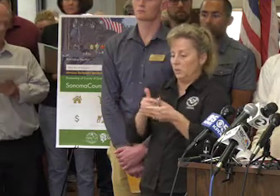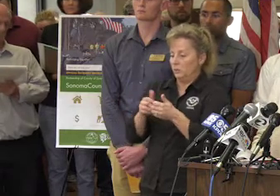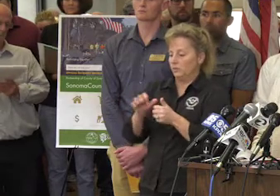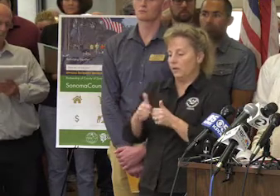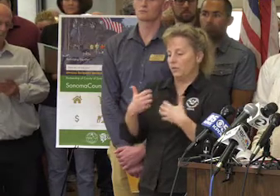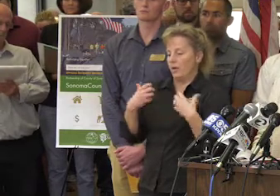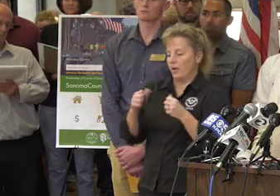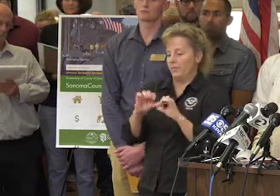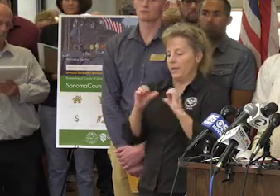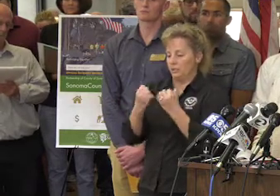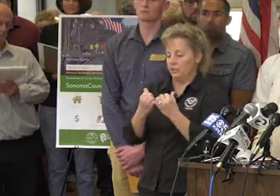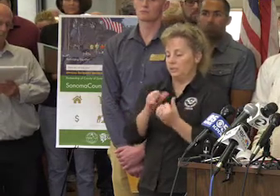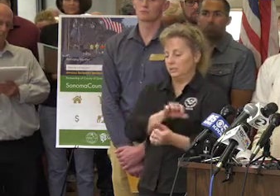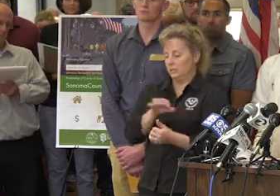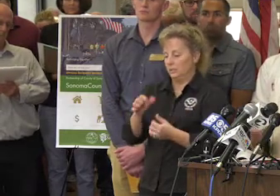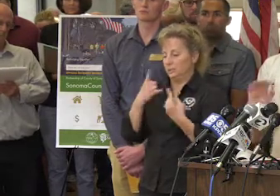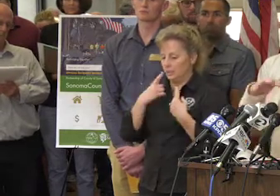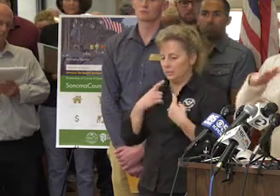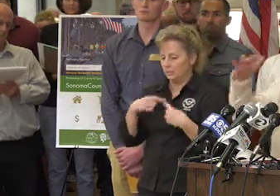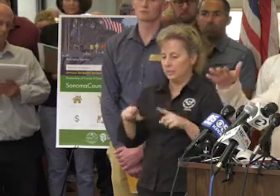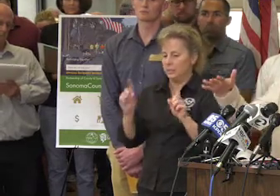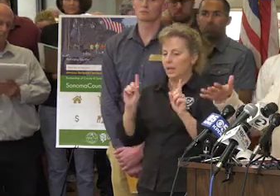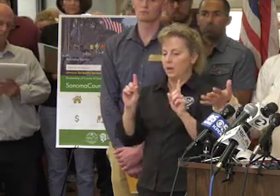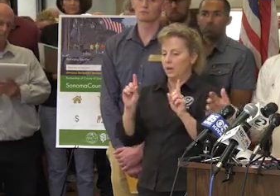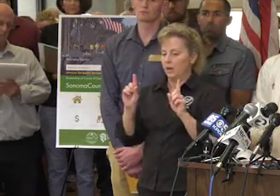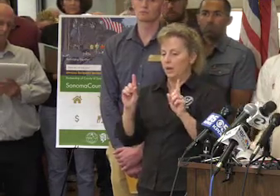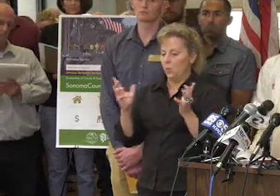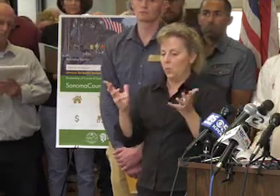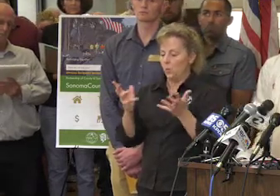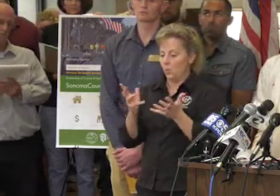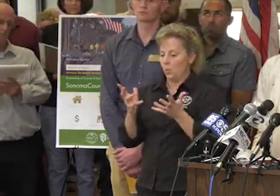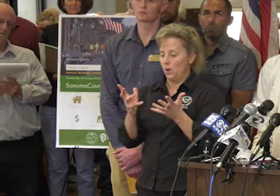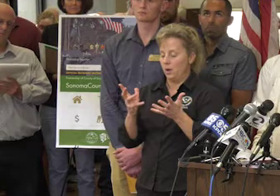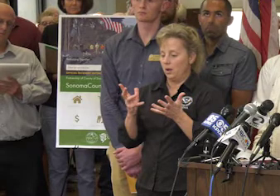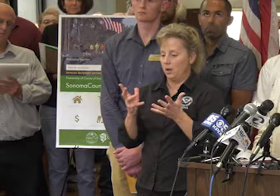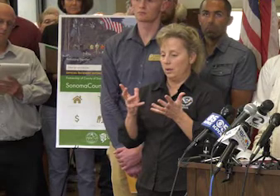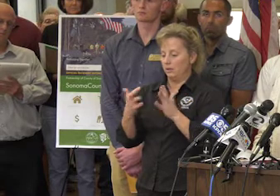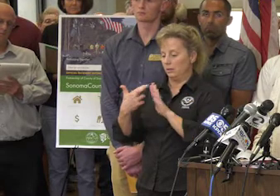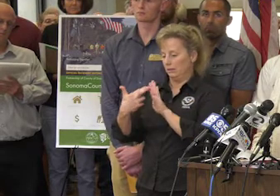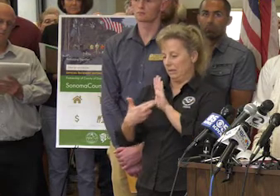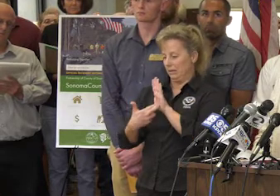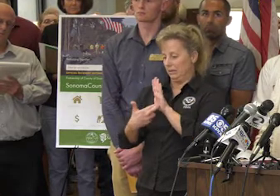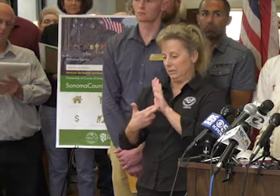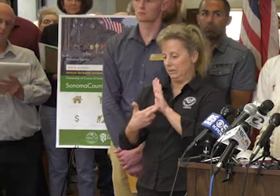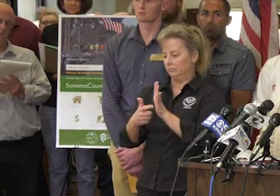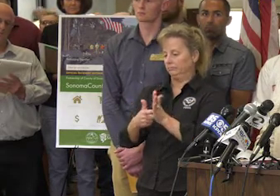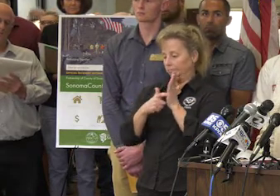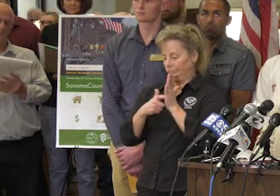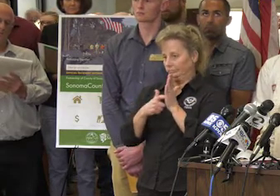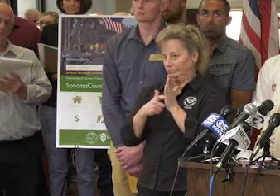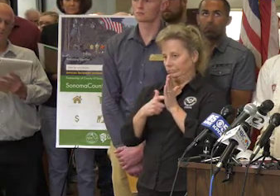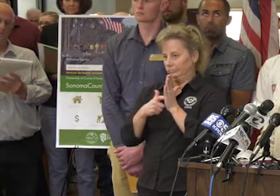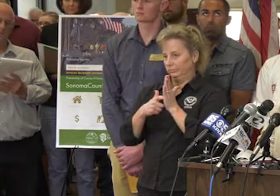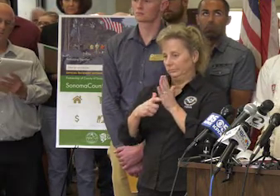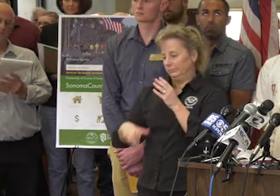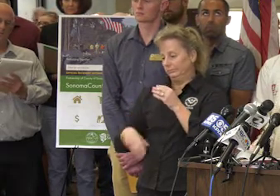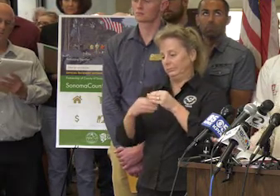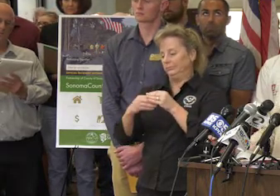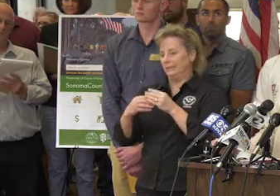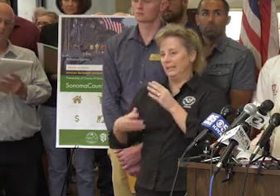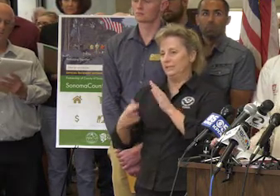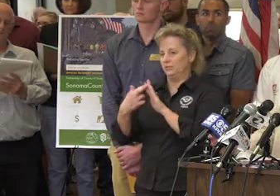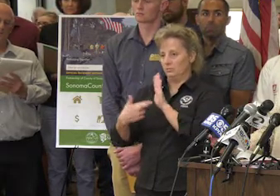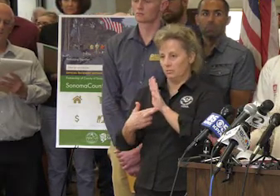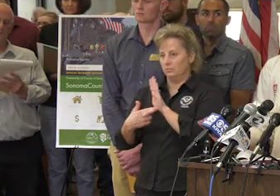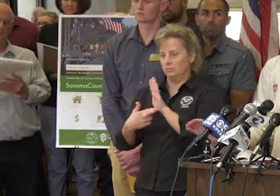other health agencies to declare what are the guidelines that need, and we're going to be issuing some additional regulations